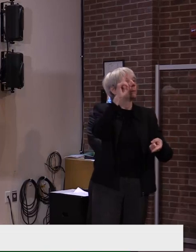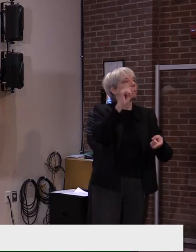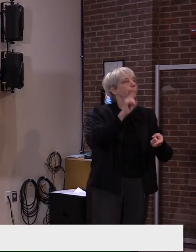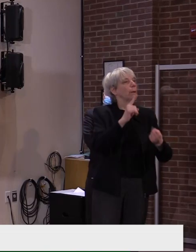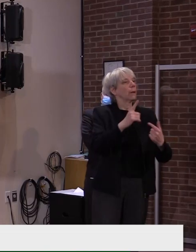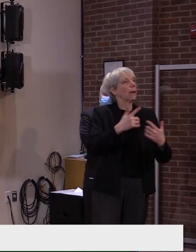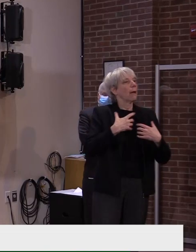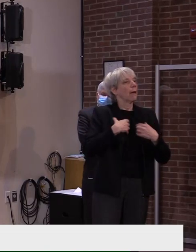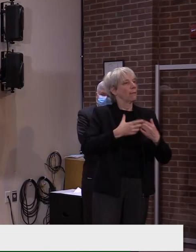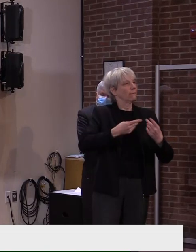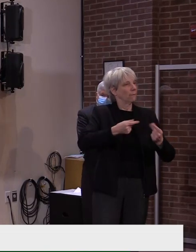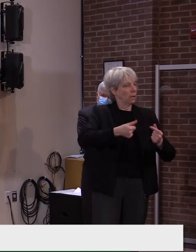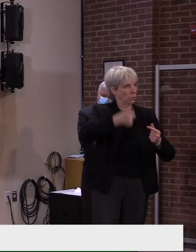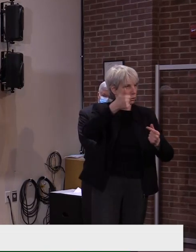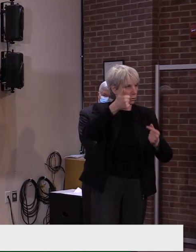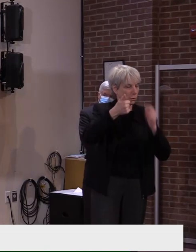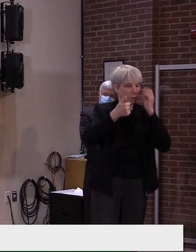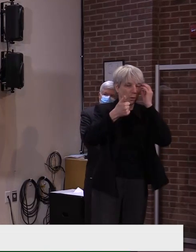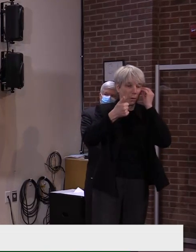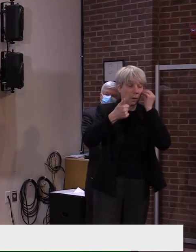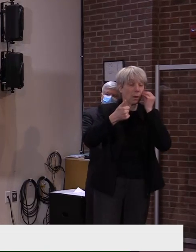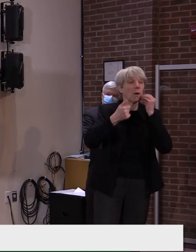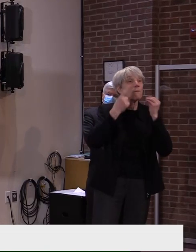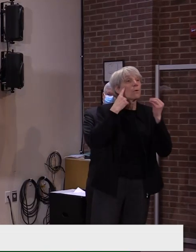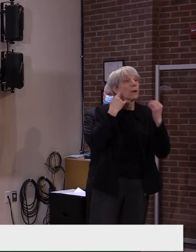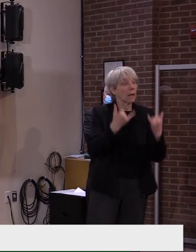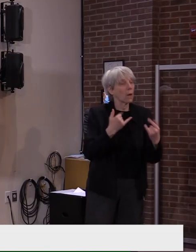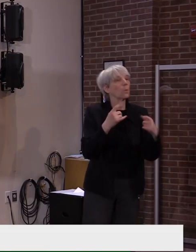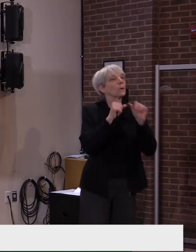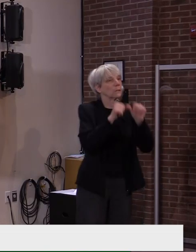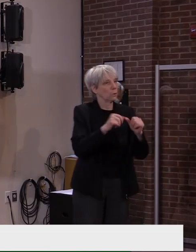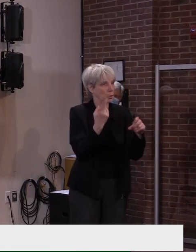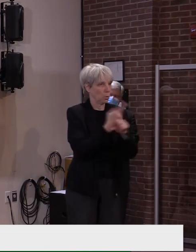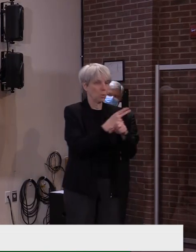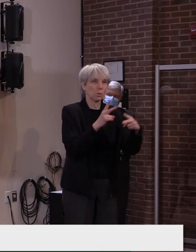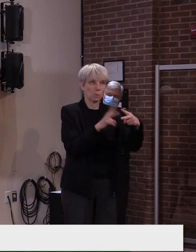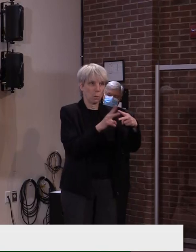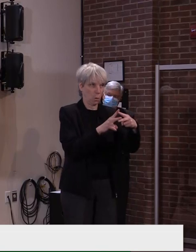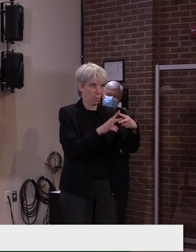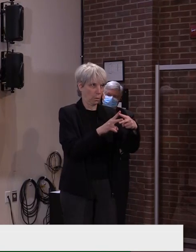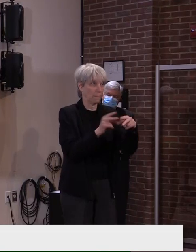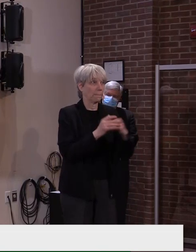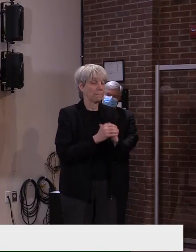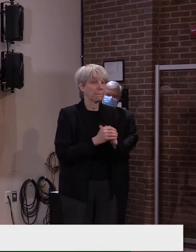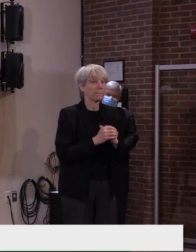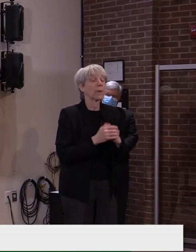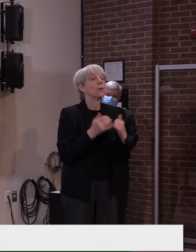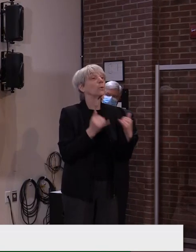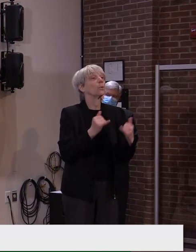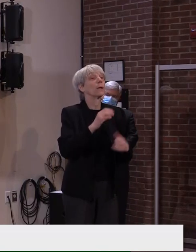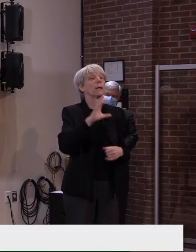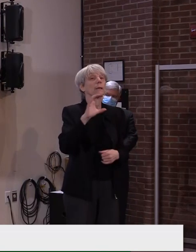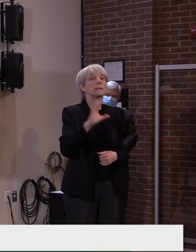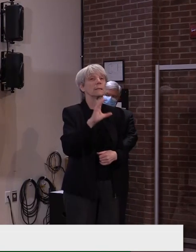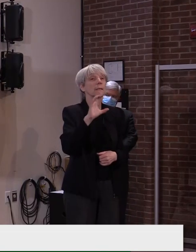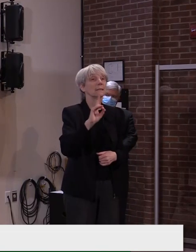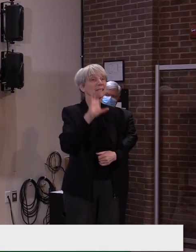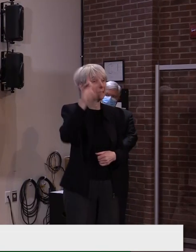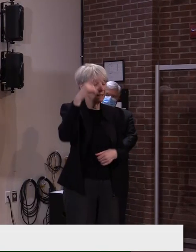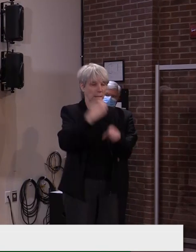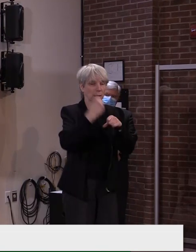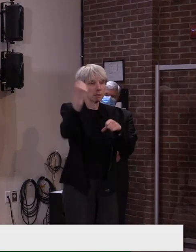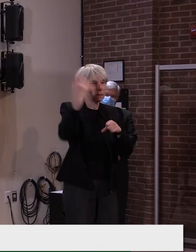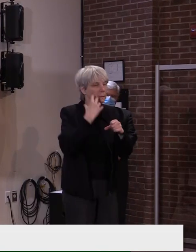within a week, we will target use of these appropriately. Today, the CDC's modeling on